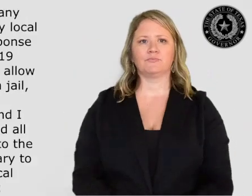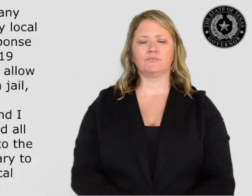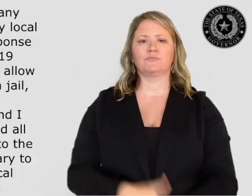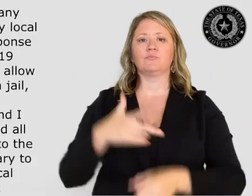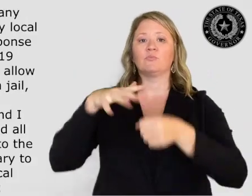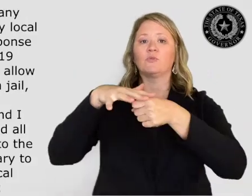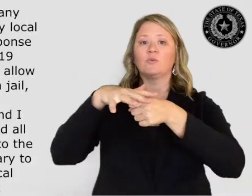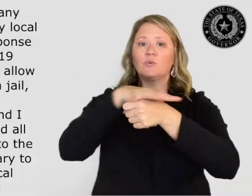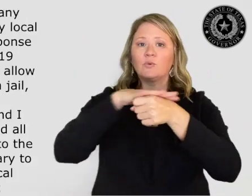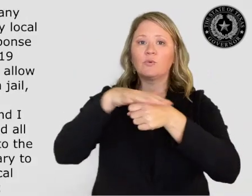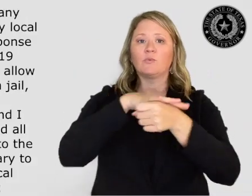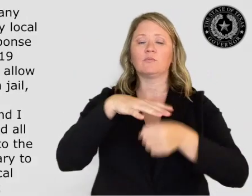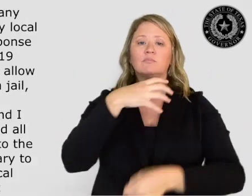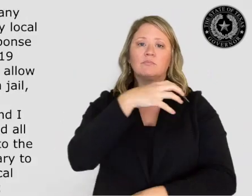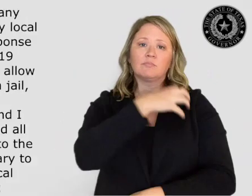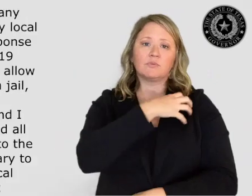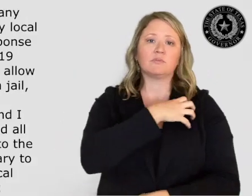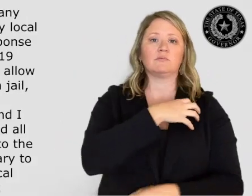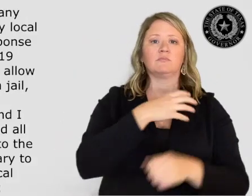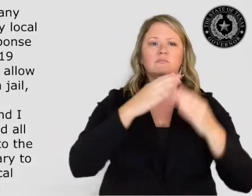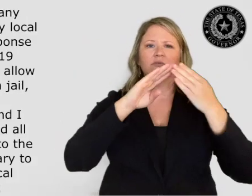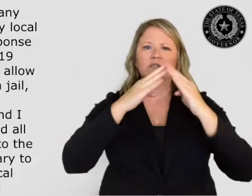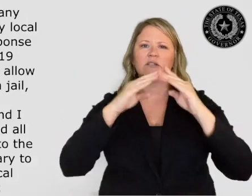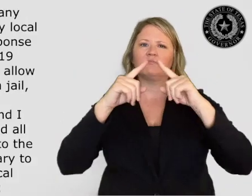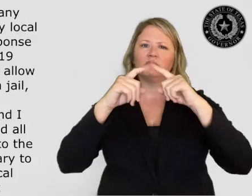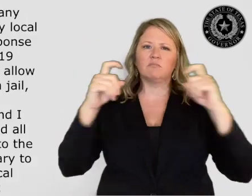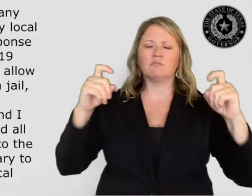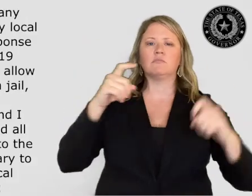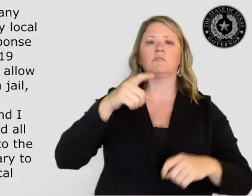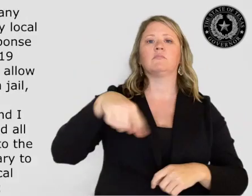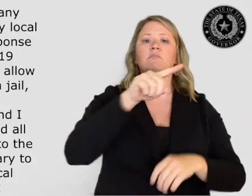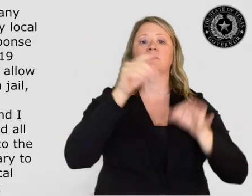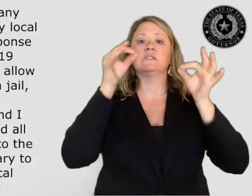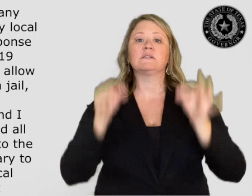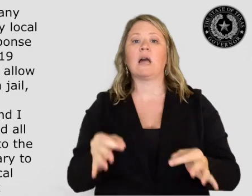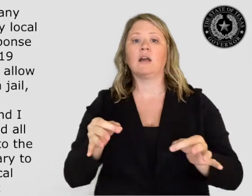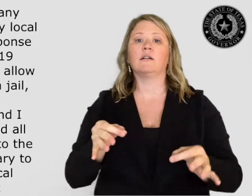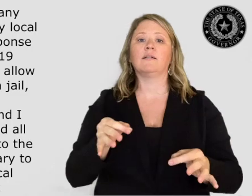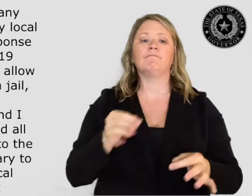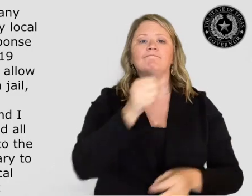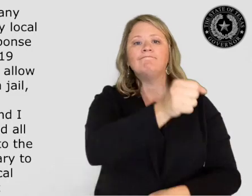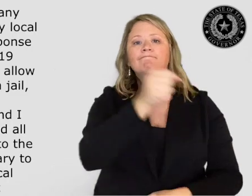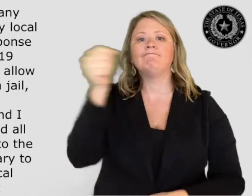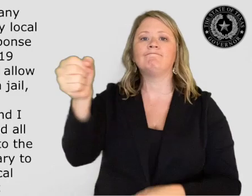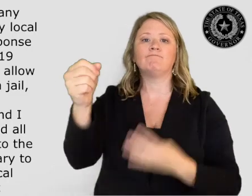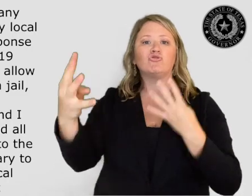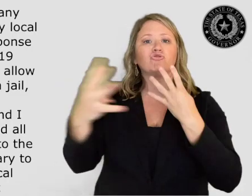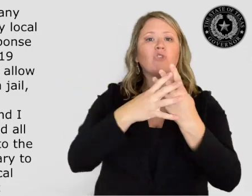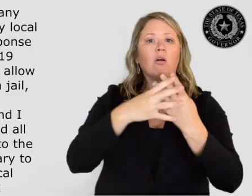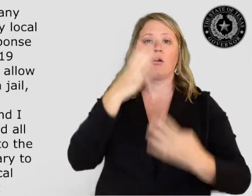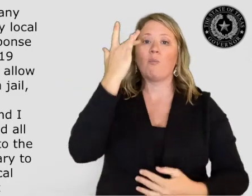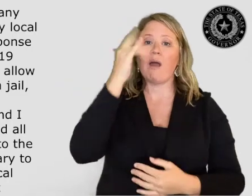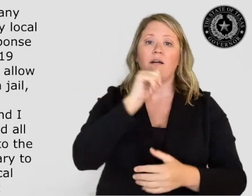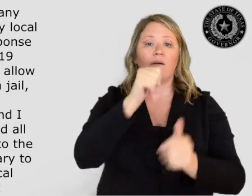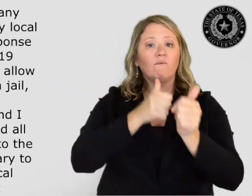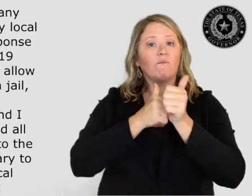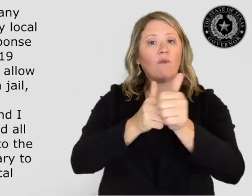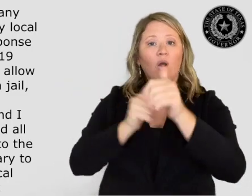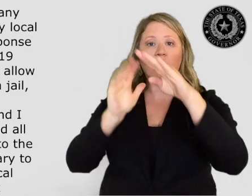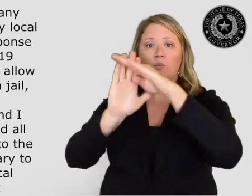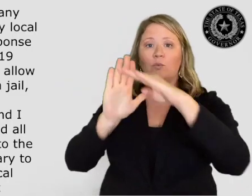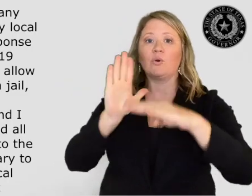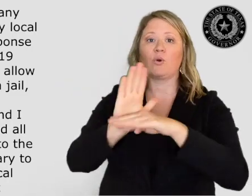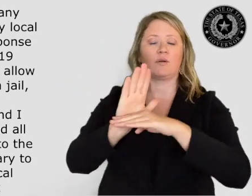disaster. To the extent any order issued by local officials in response to the COVID-19 disaster would allow confinement in jail, that order is superseded, and I